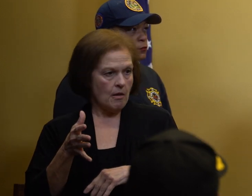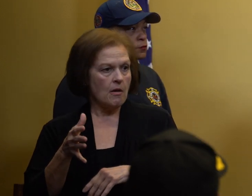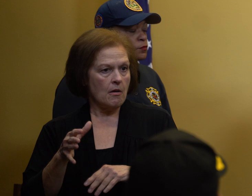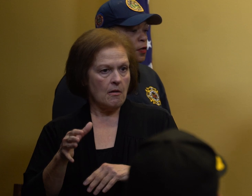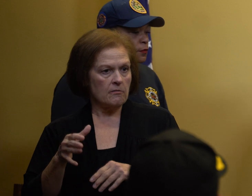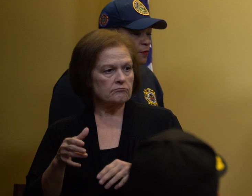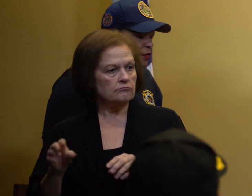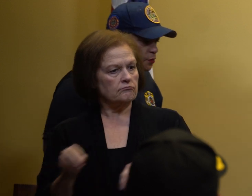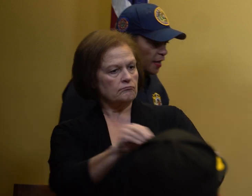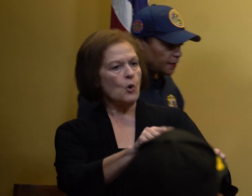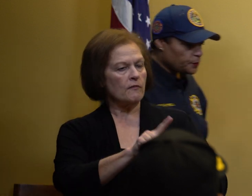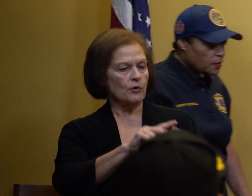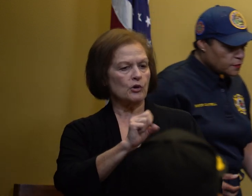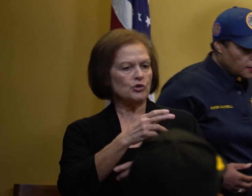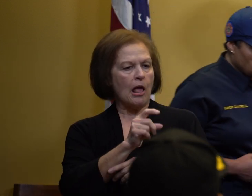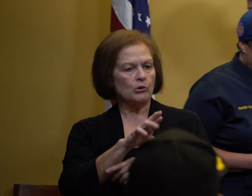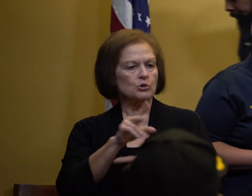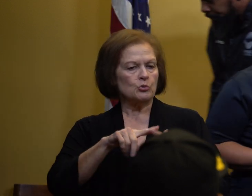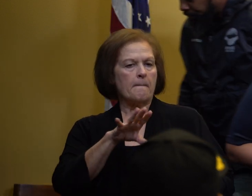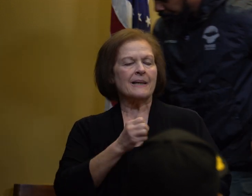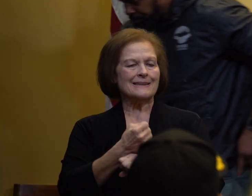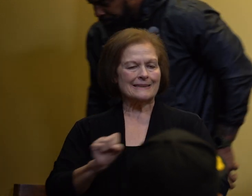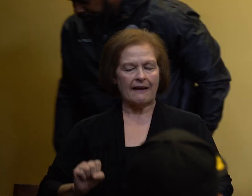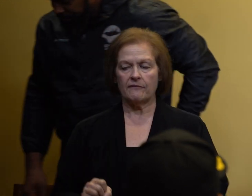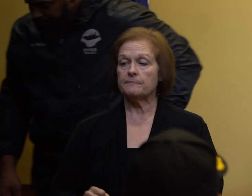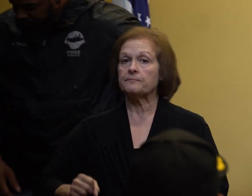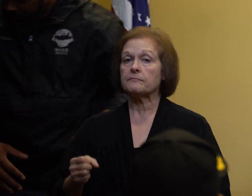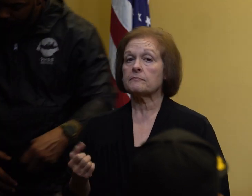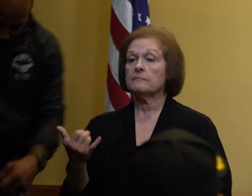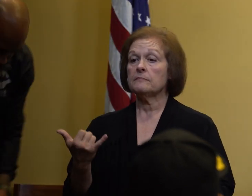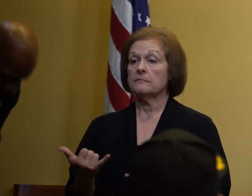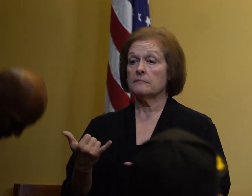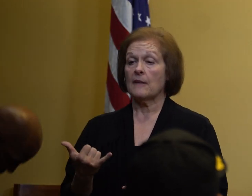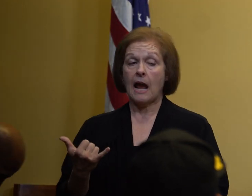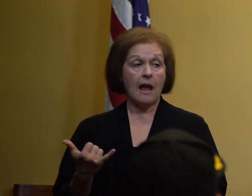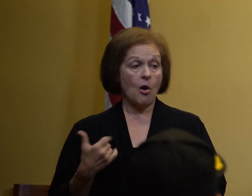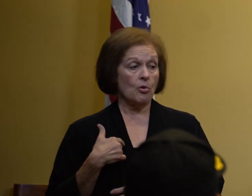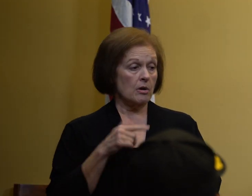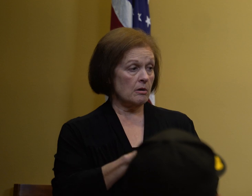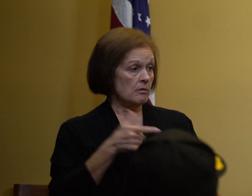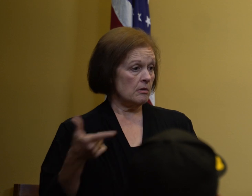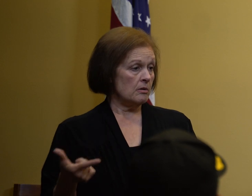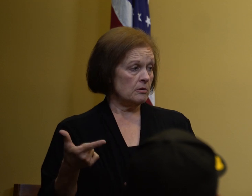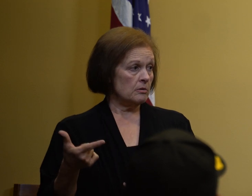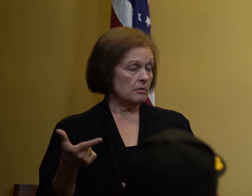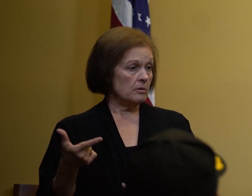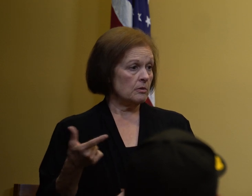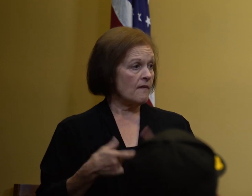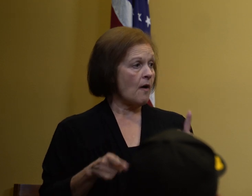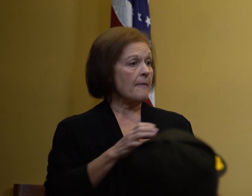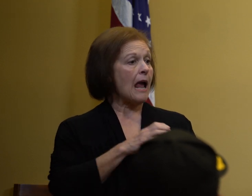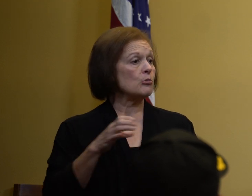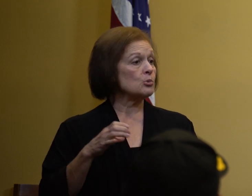hours. Thank you, Madam Mayor. Thank you, Nate. Thank you, Nate. And at this time, I'm just going to transition into updates from